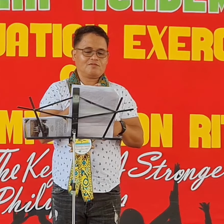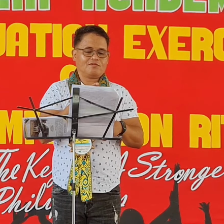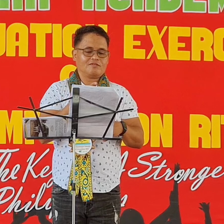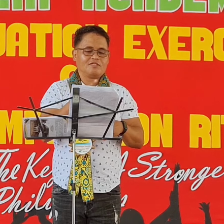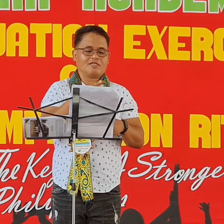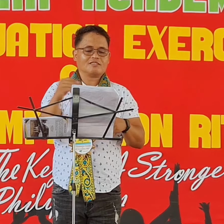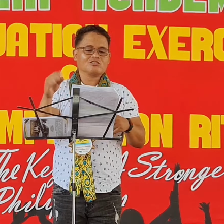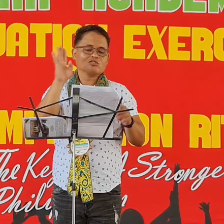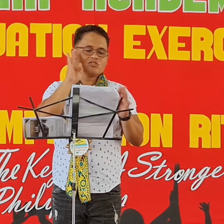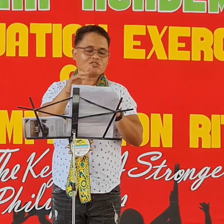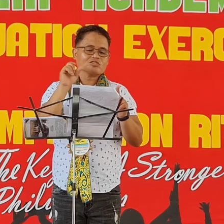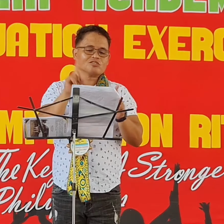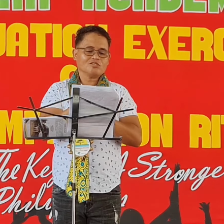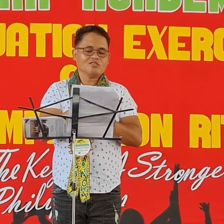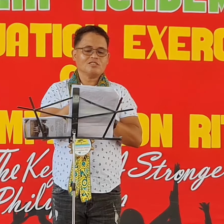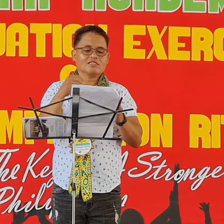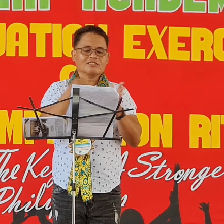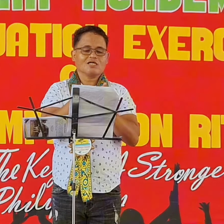And with hearing parents and sisters.